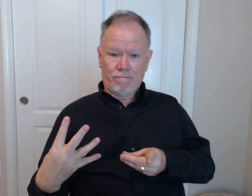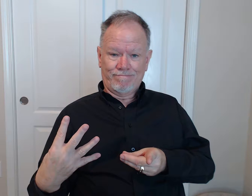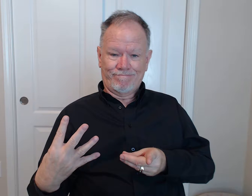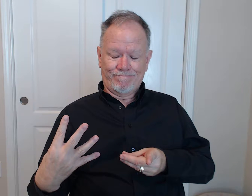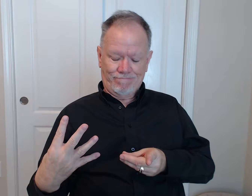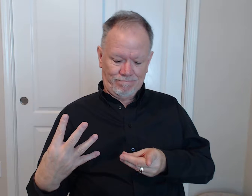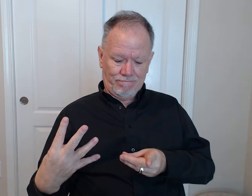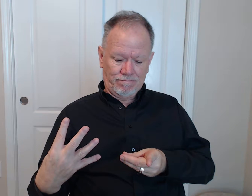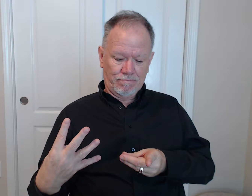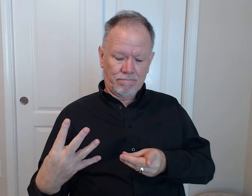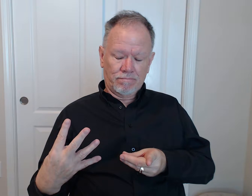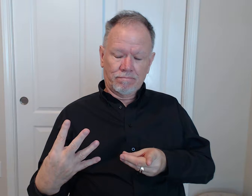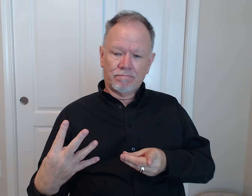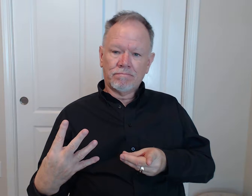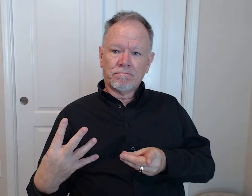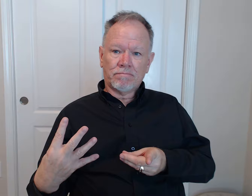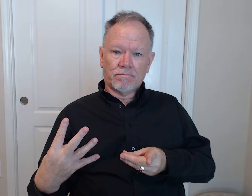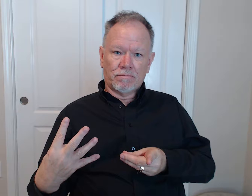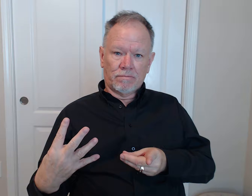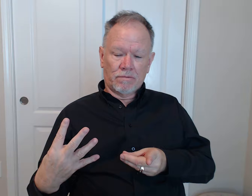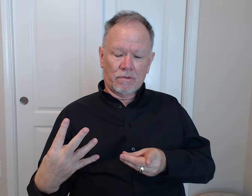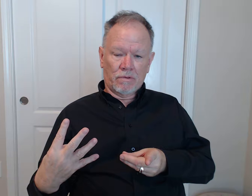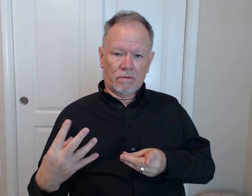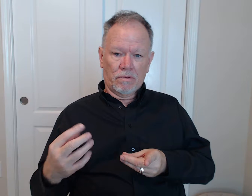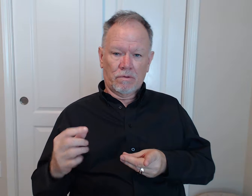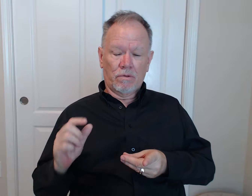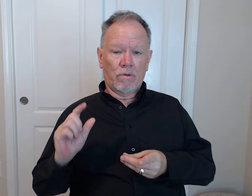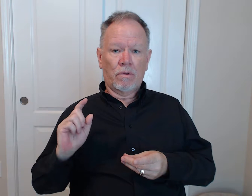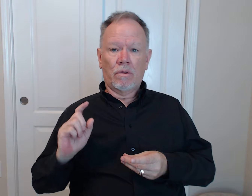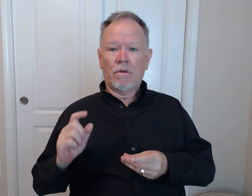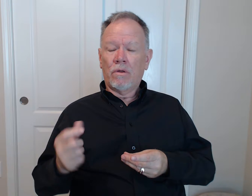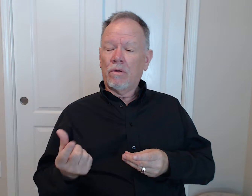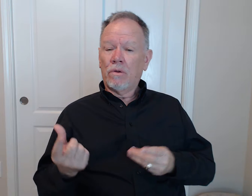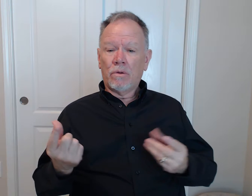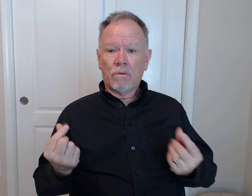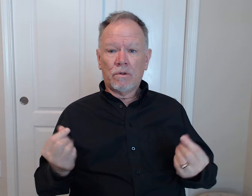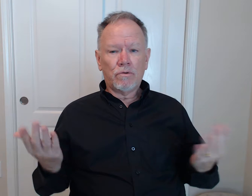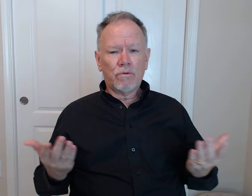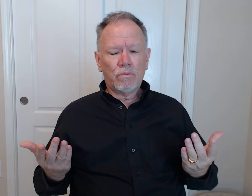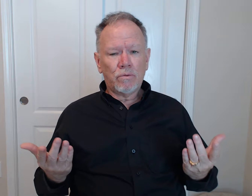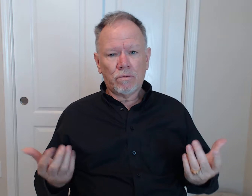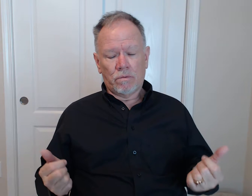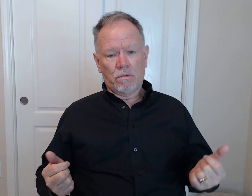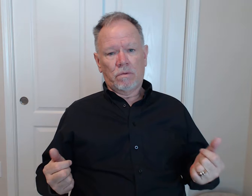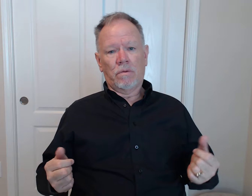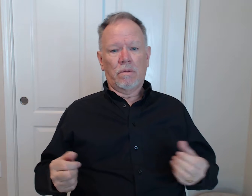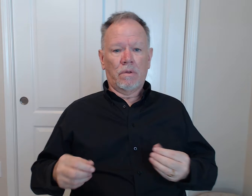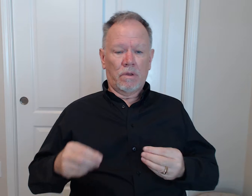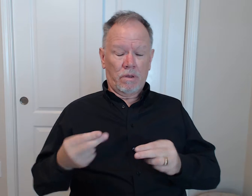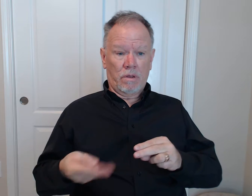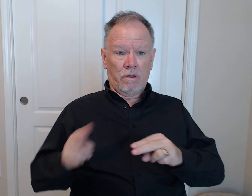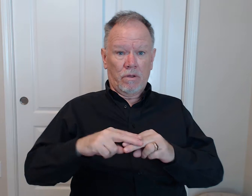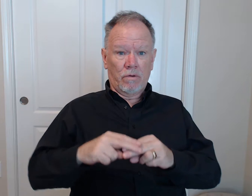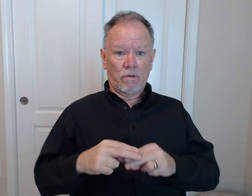4. Notice all we did was just increase it by 1, by 2, by 3, by 4, and then we ended up at 7. That was our